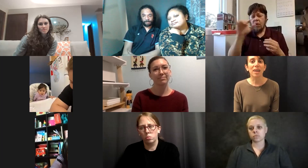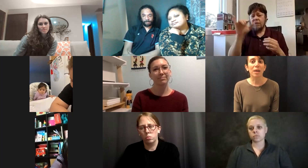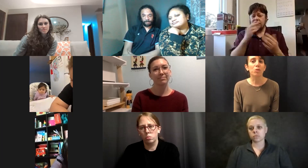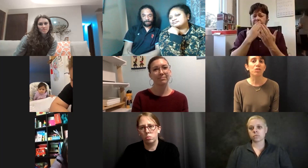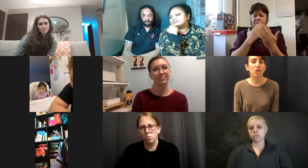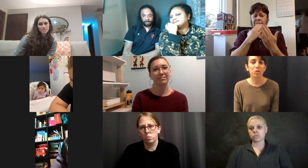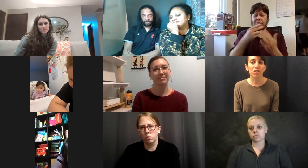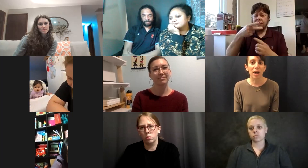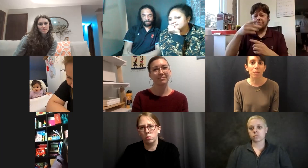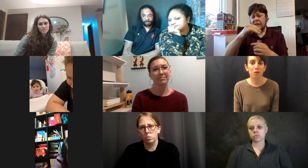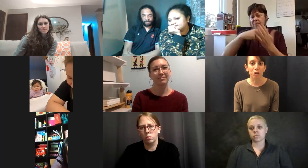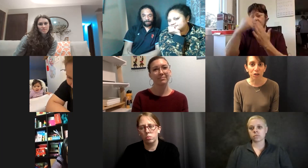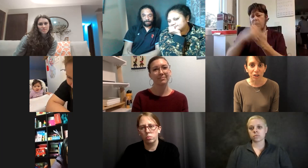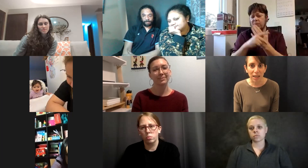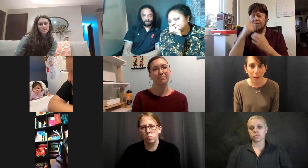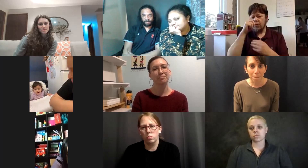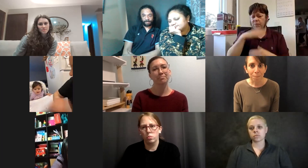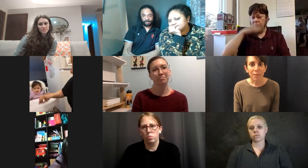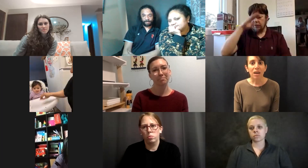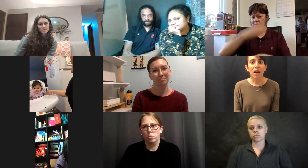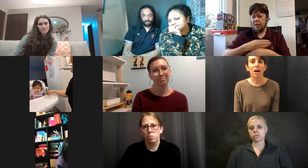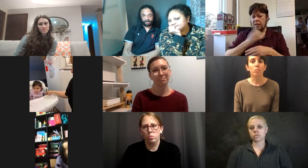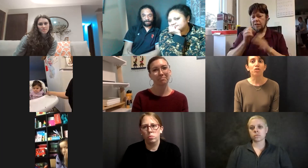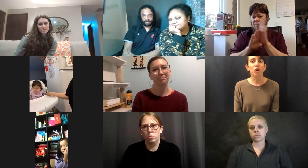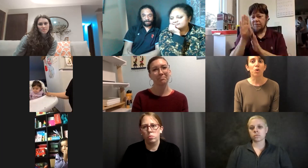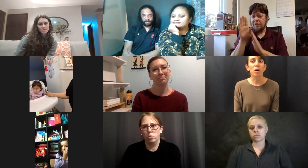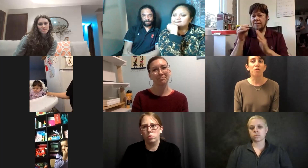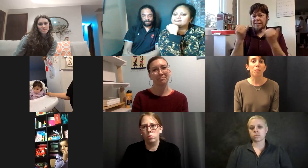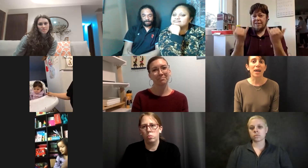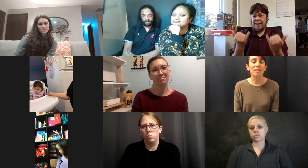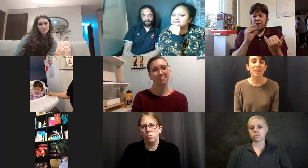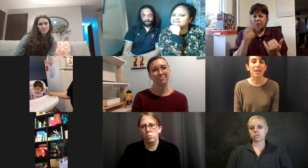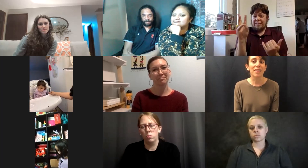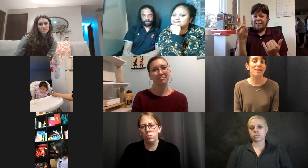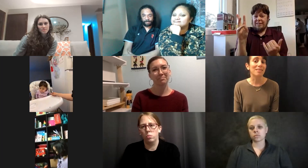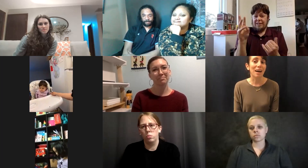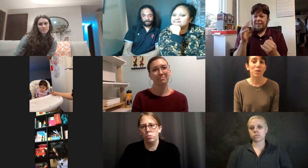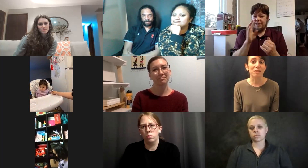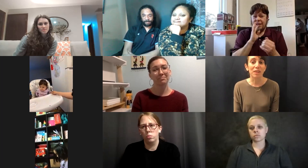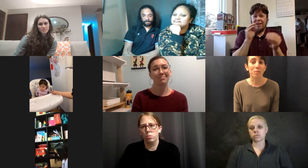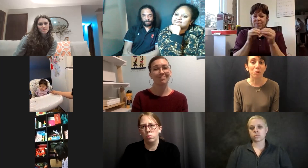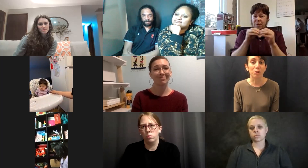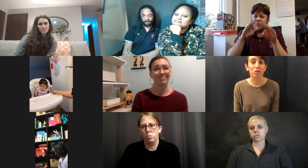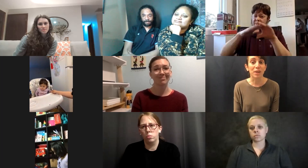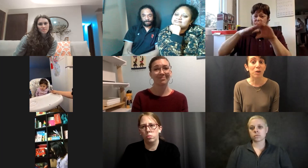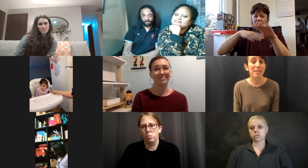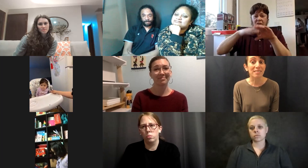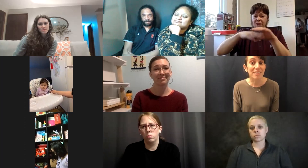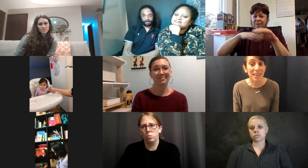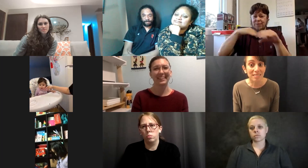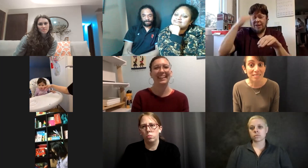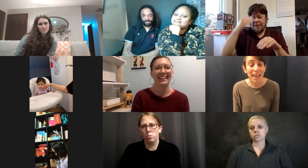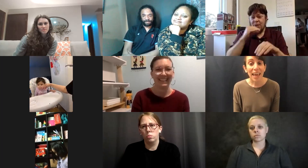great time. It was a huge time for learning. So for my son, that is how he developed the most. So now